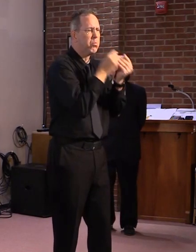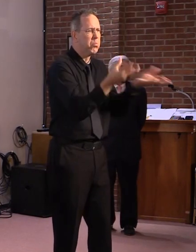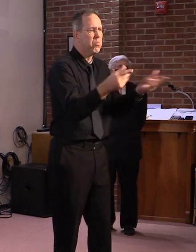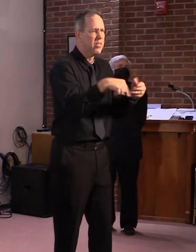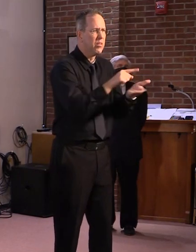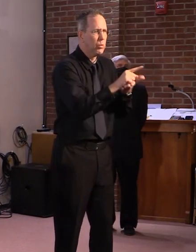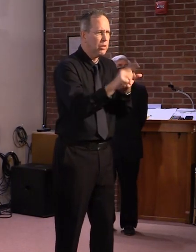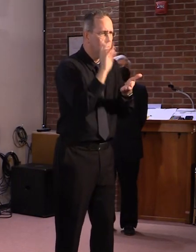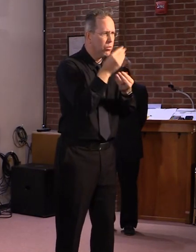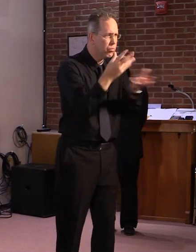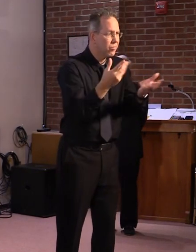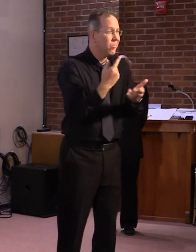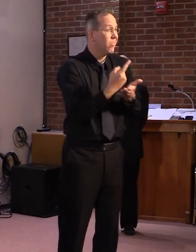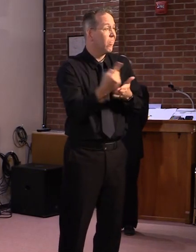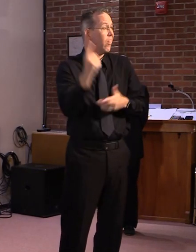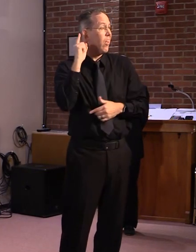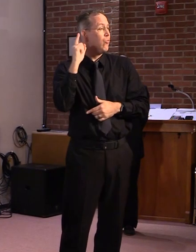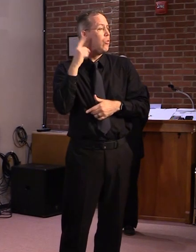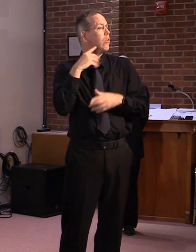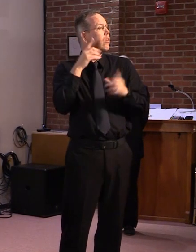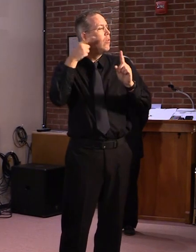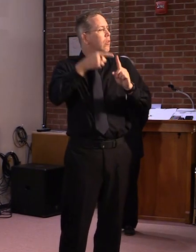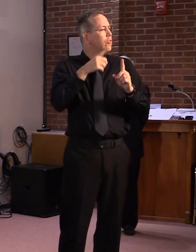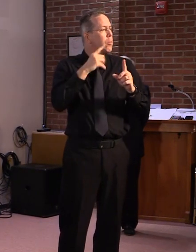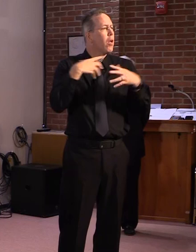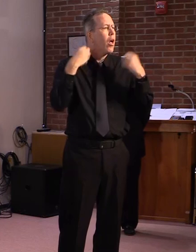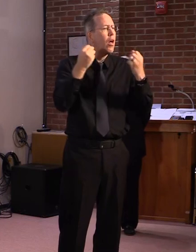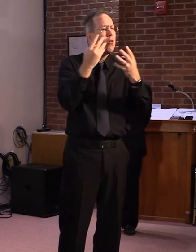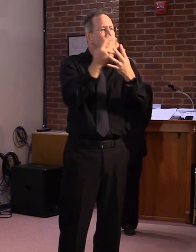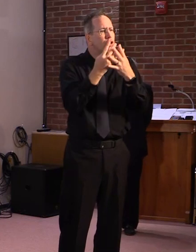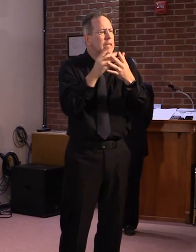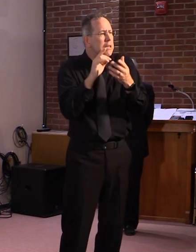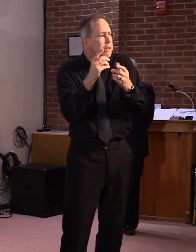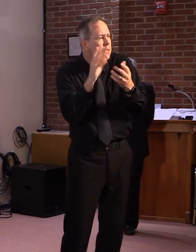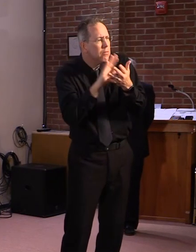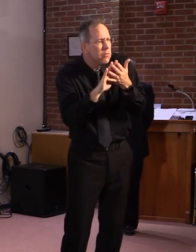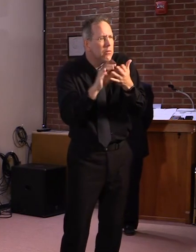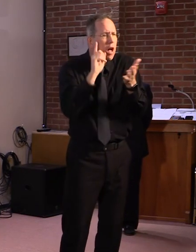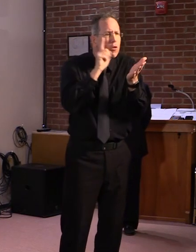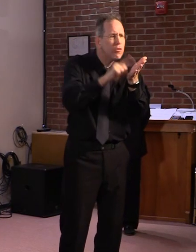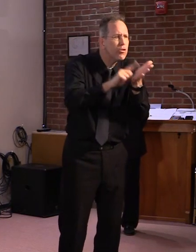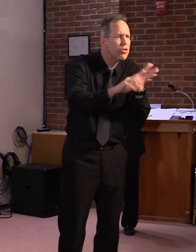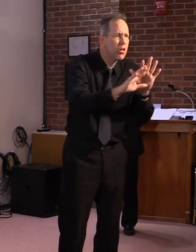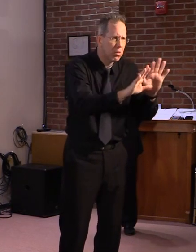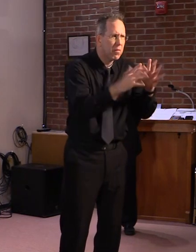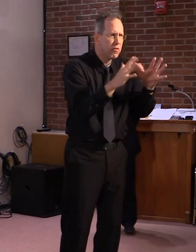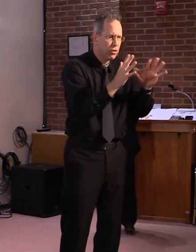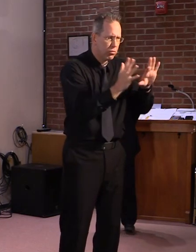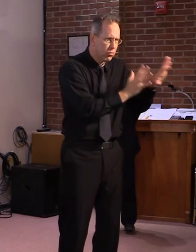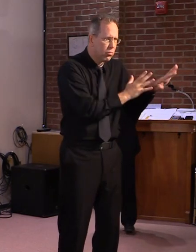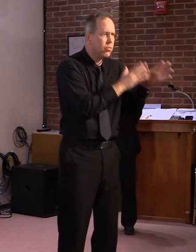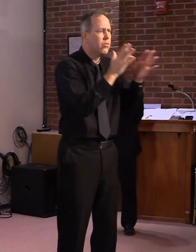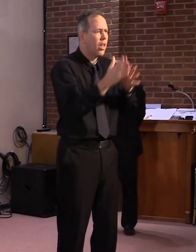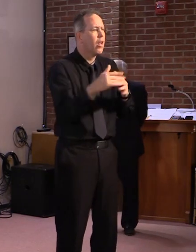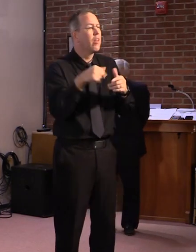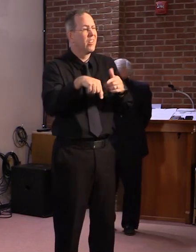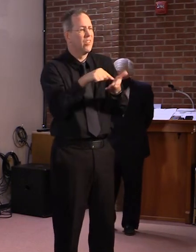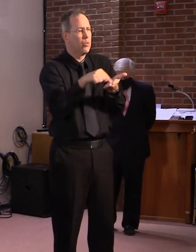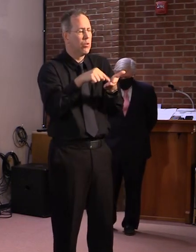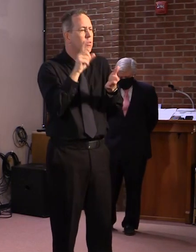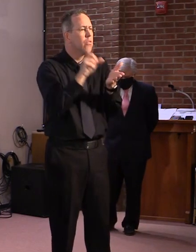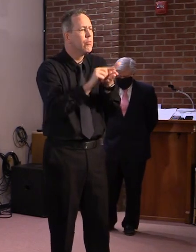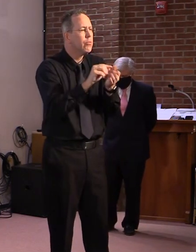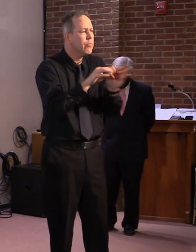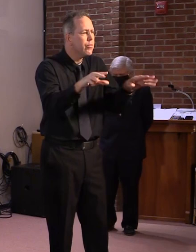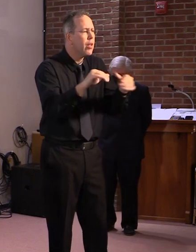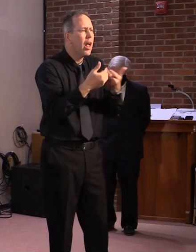But there are active players and been active participants in the development of that guidance, as have been others. I think once the health guidance is done, we do